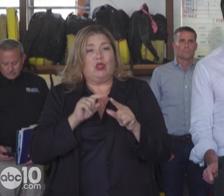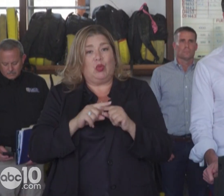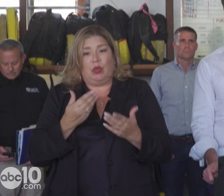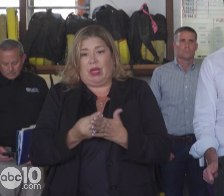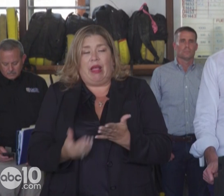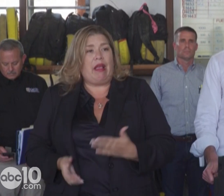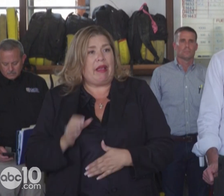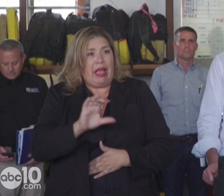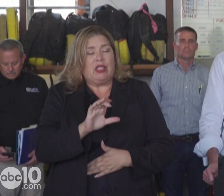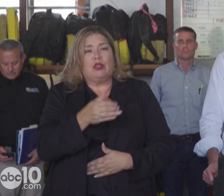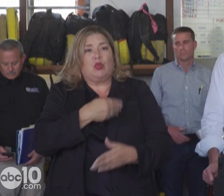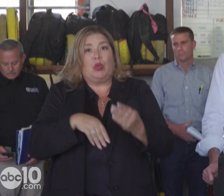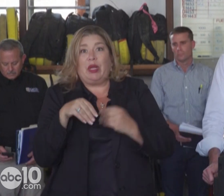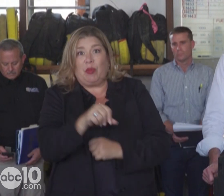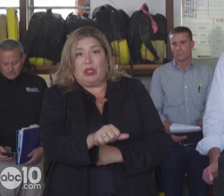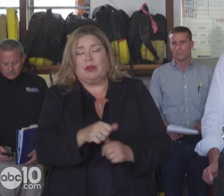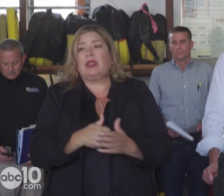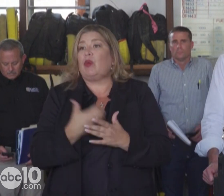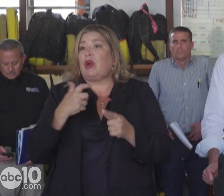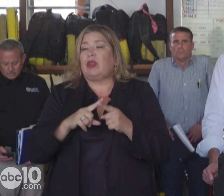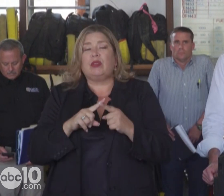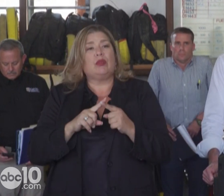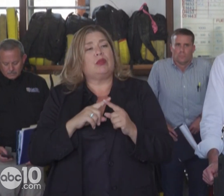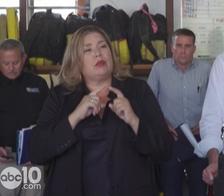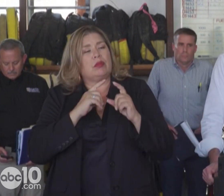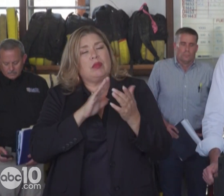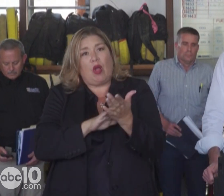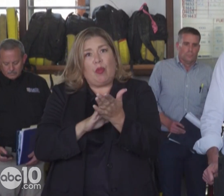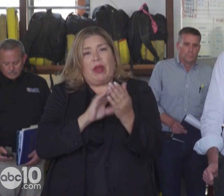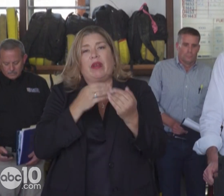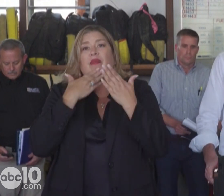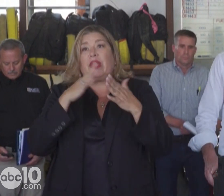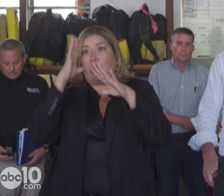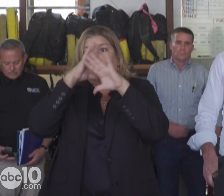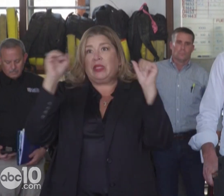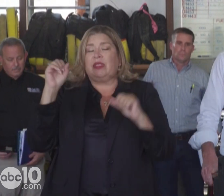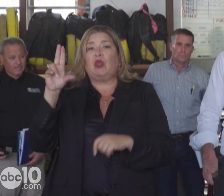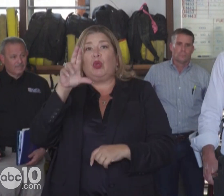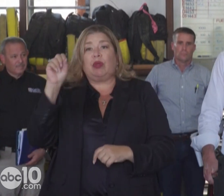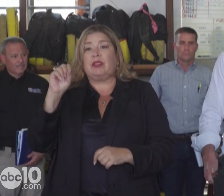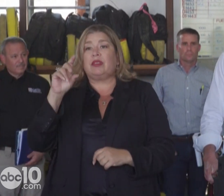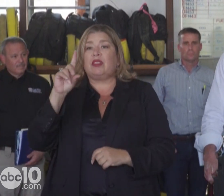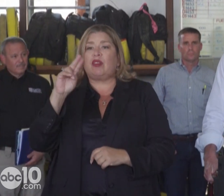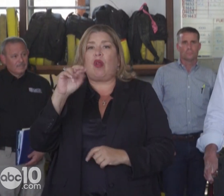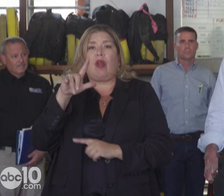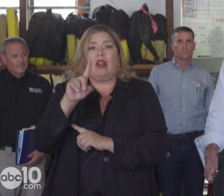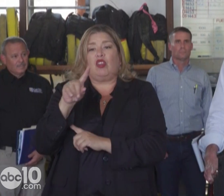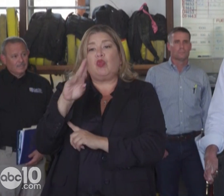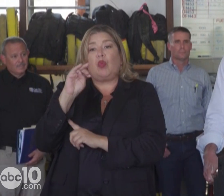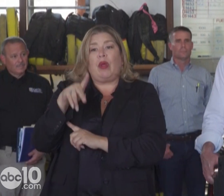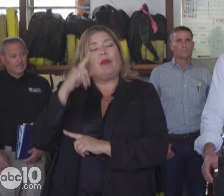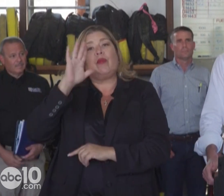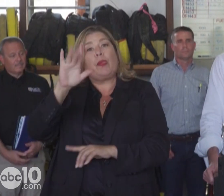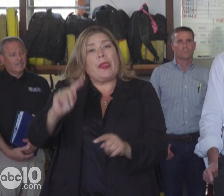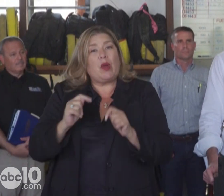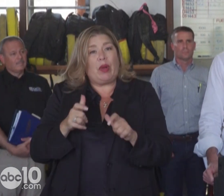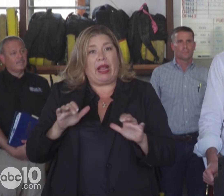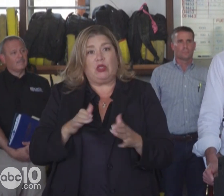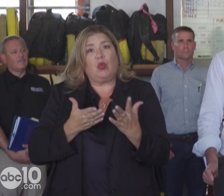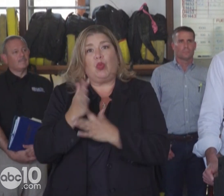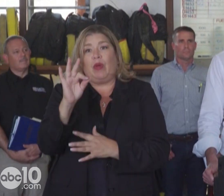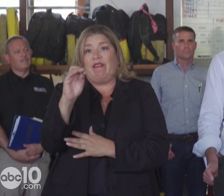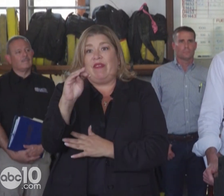cash and reimbursements. I want to compliment and thank the President of the United States, Donald Trump, for his quick actions through